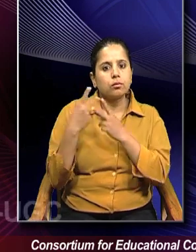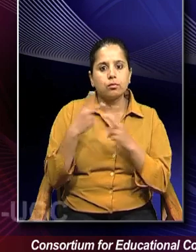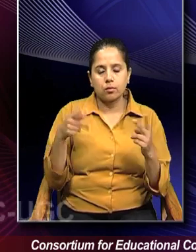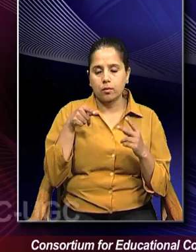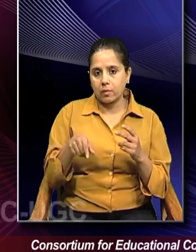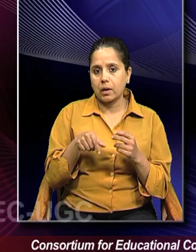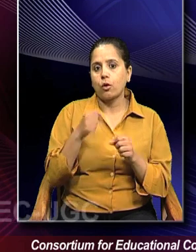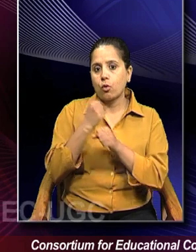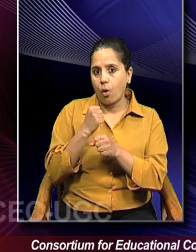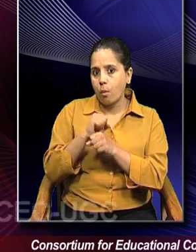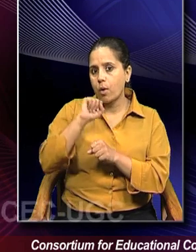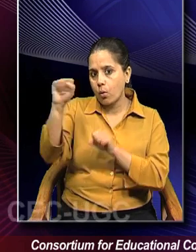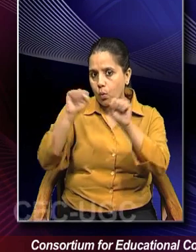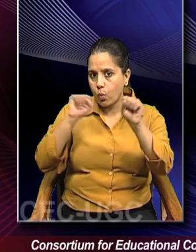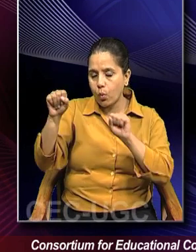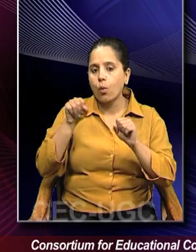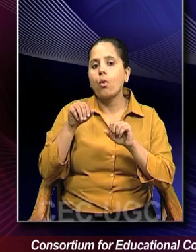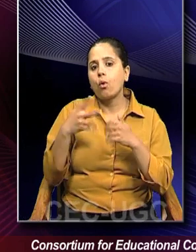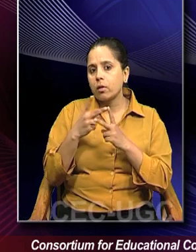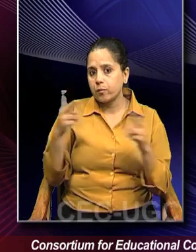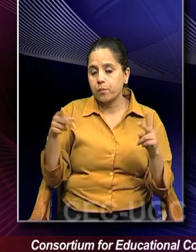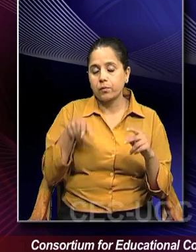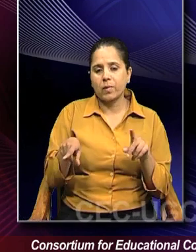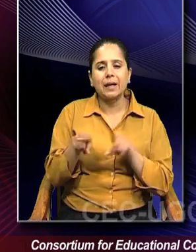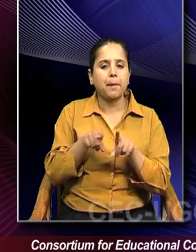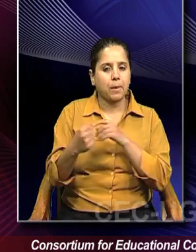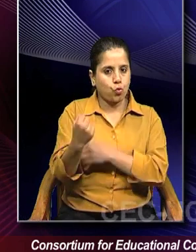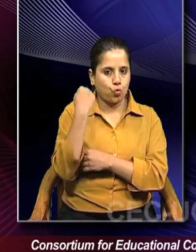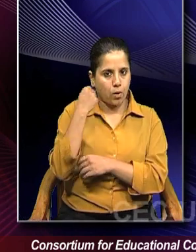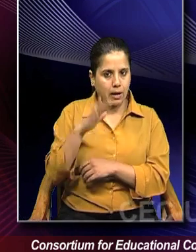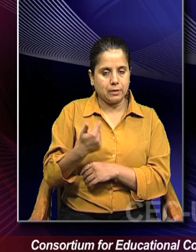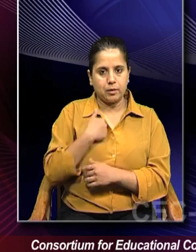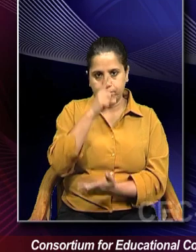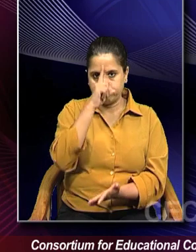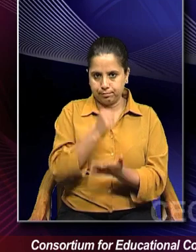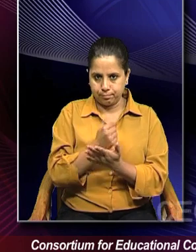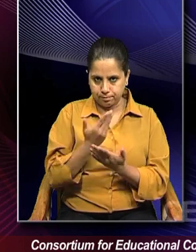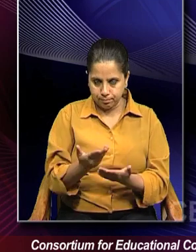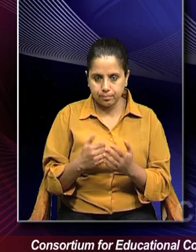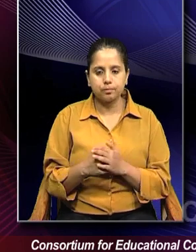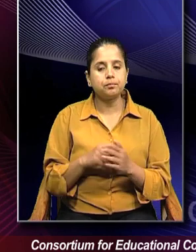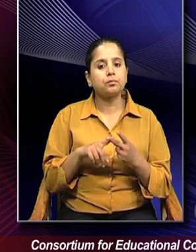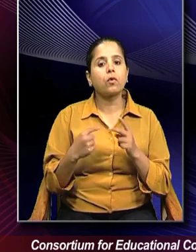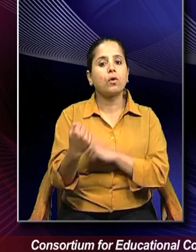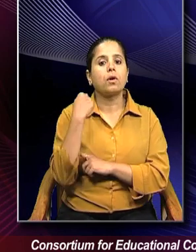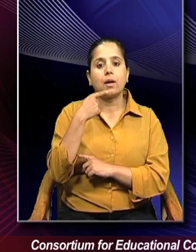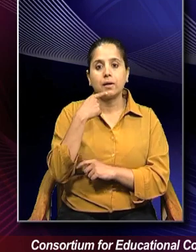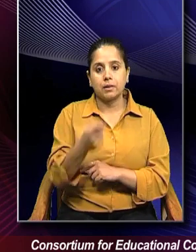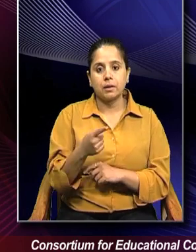and nations. For example, the right of self-determination, the right